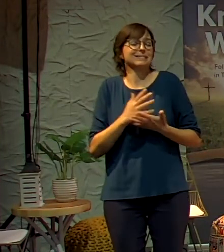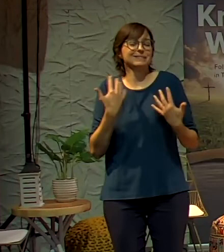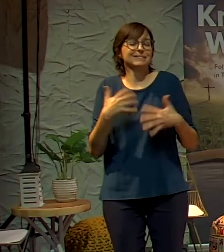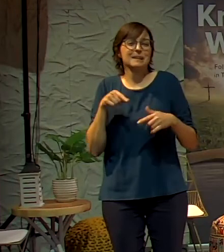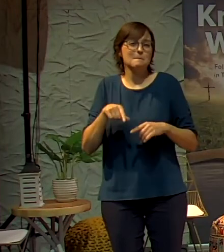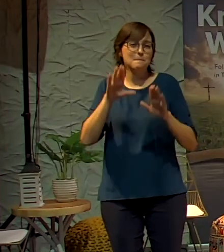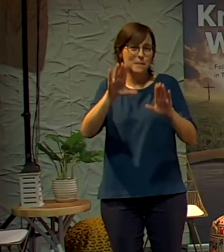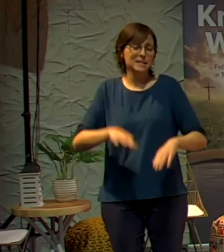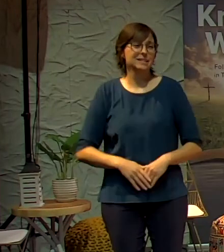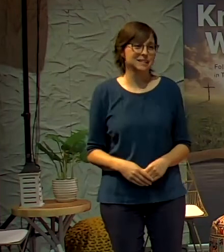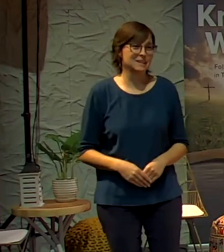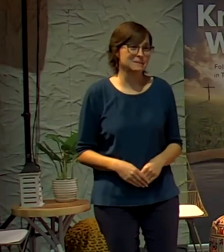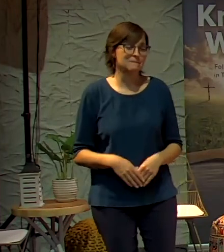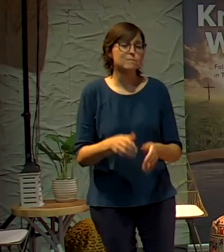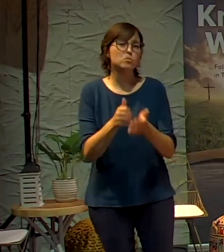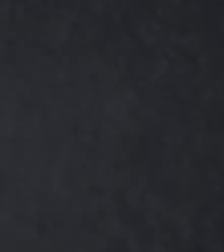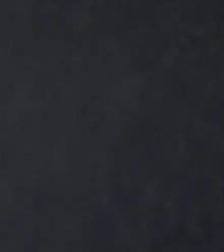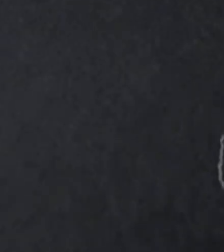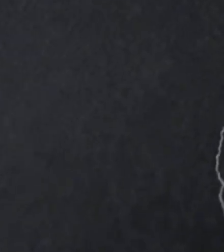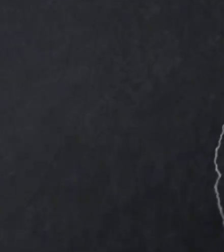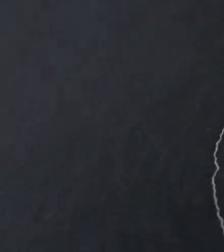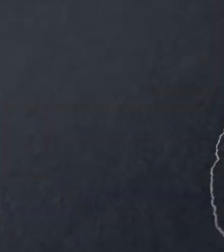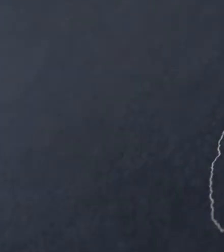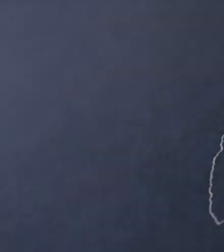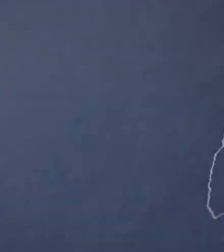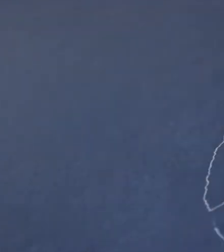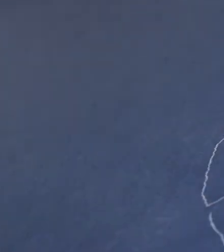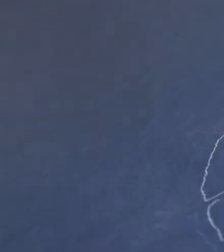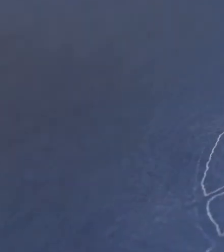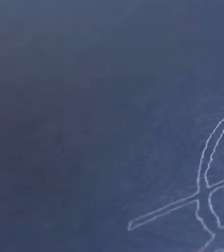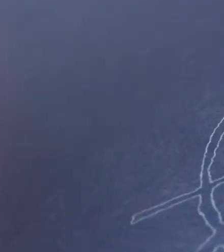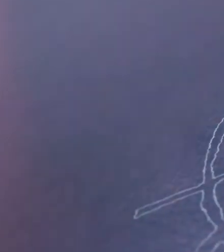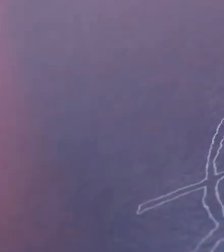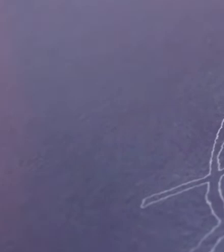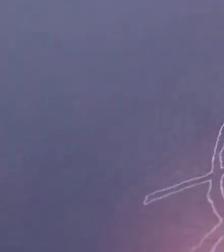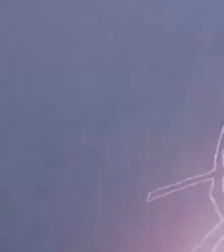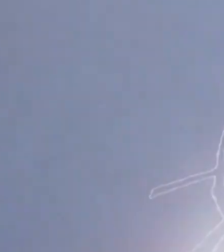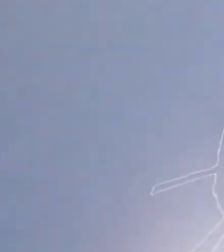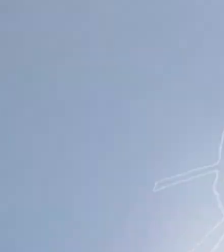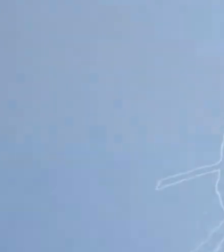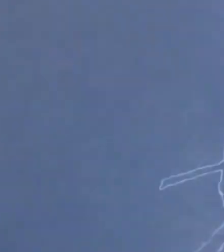whole thing is. Let's pray together.